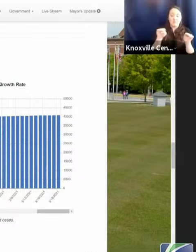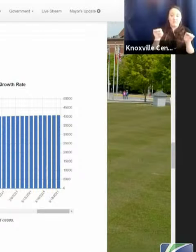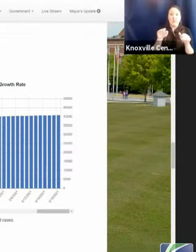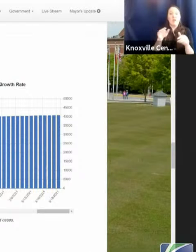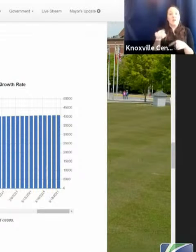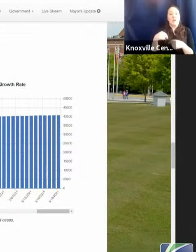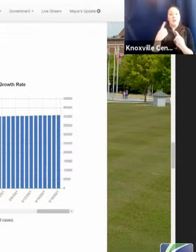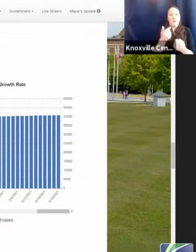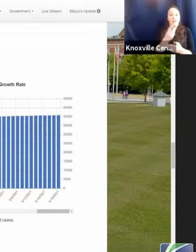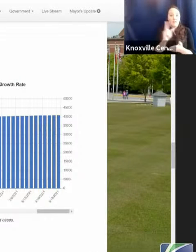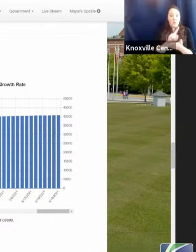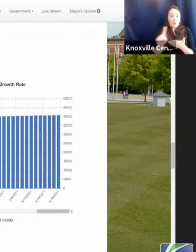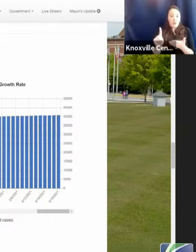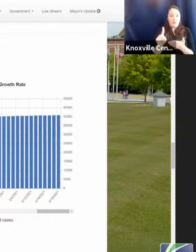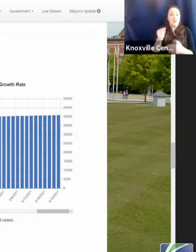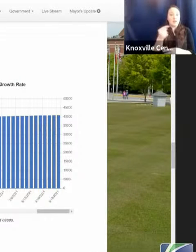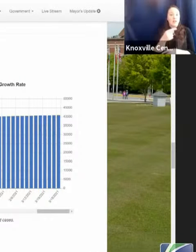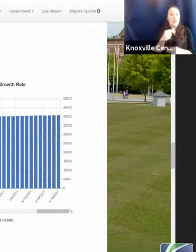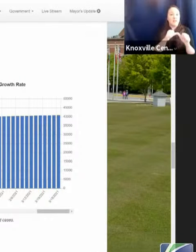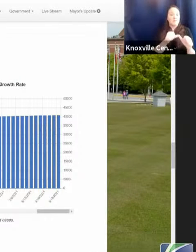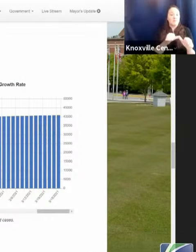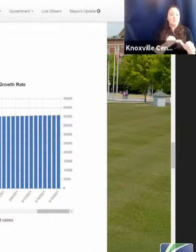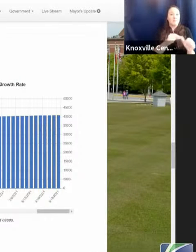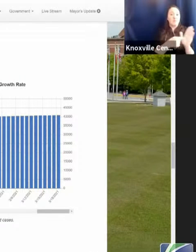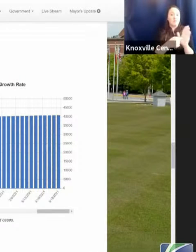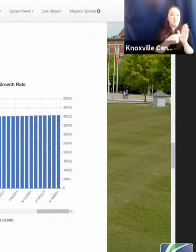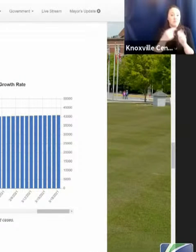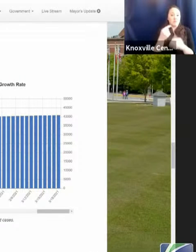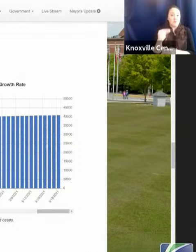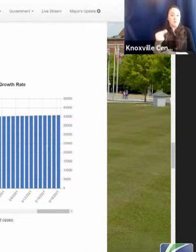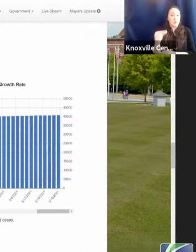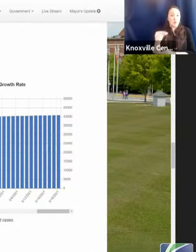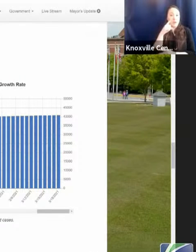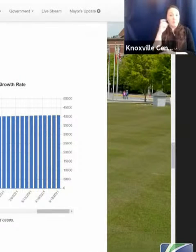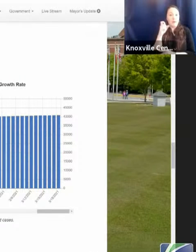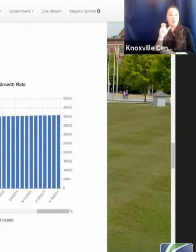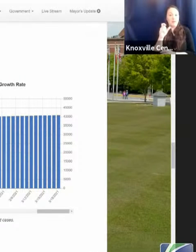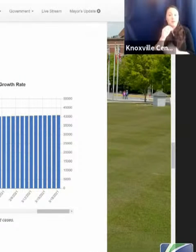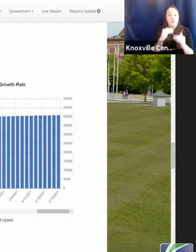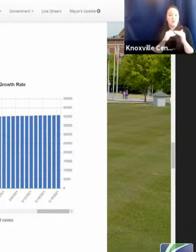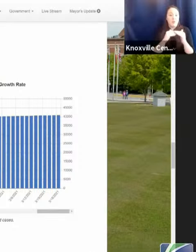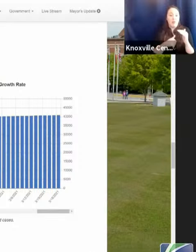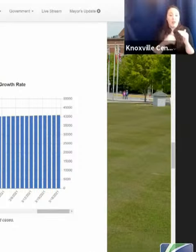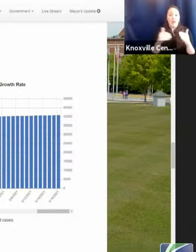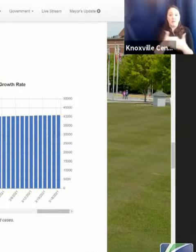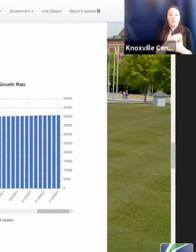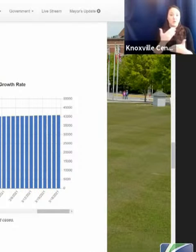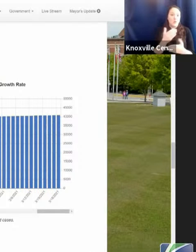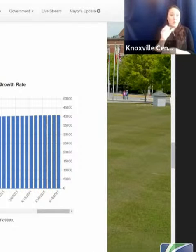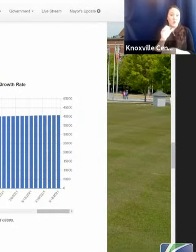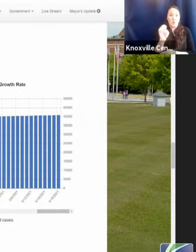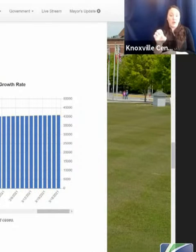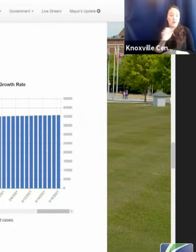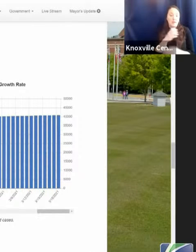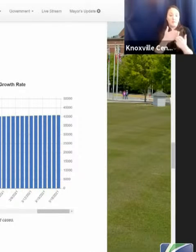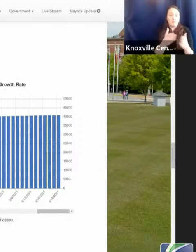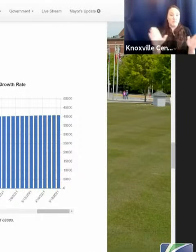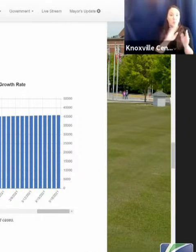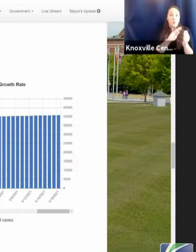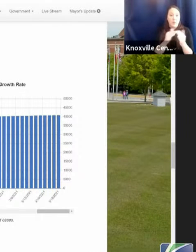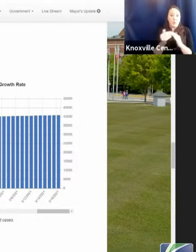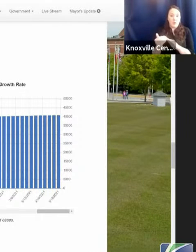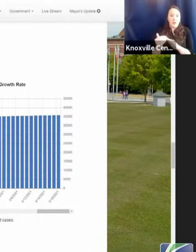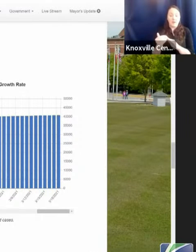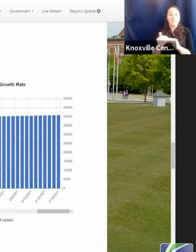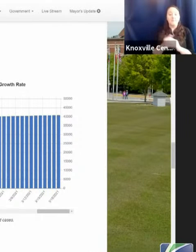several weeks, this benchmark has continued to be represented as green due to the lower volume of new COVID cases across our community. Over